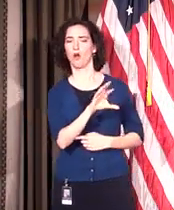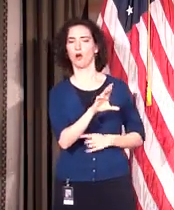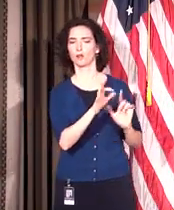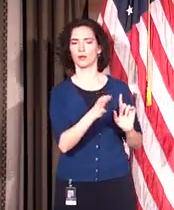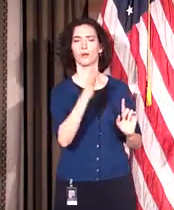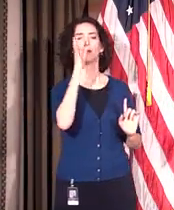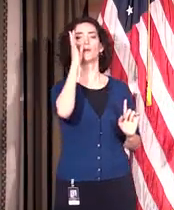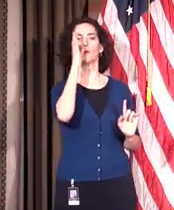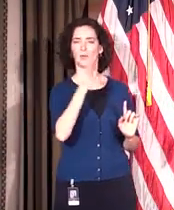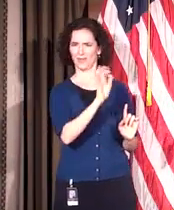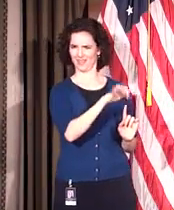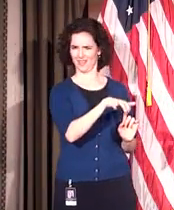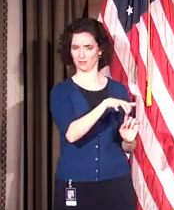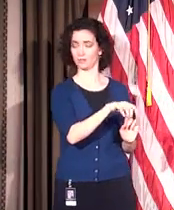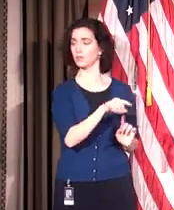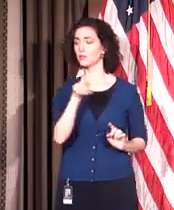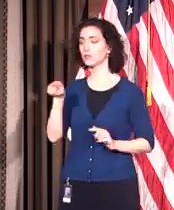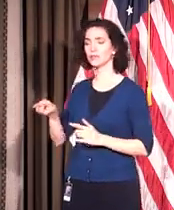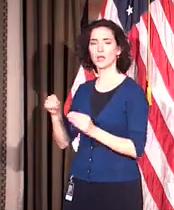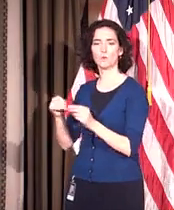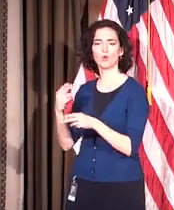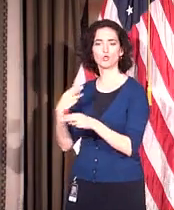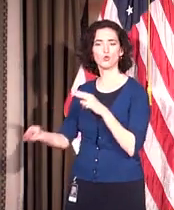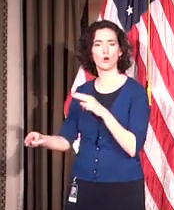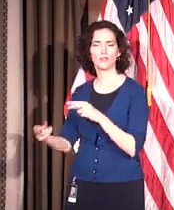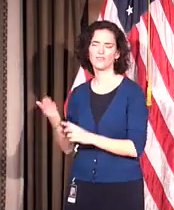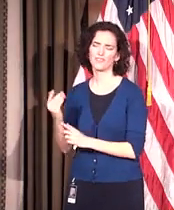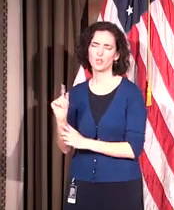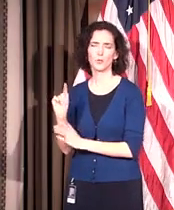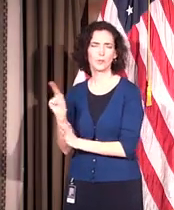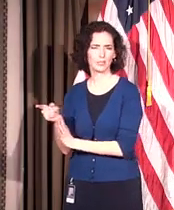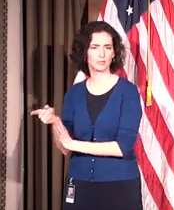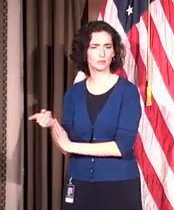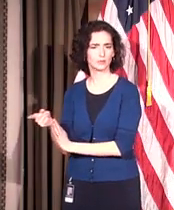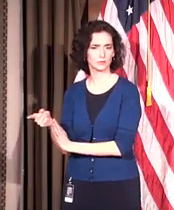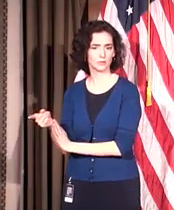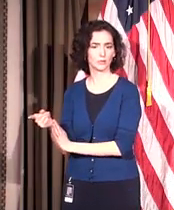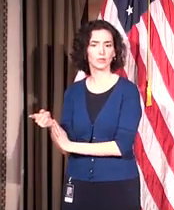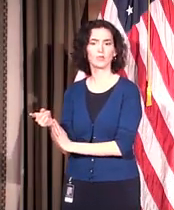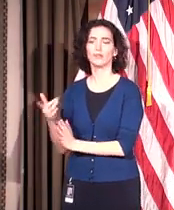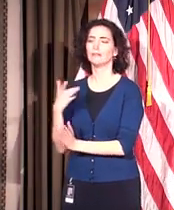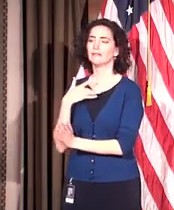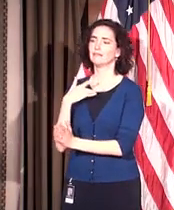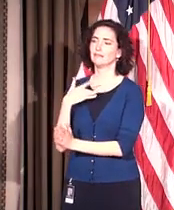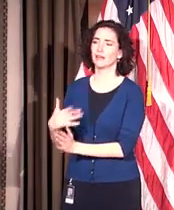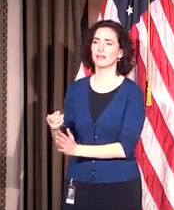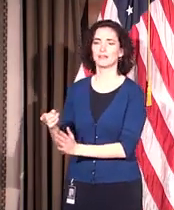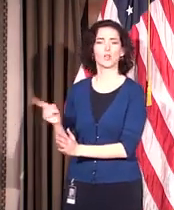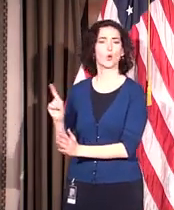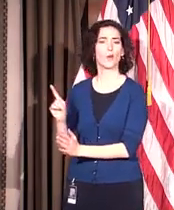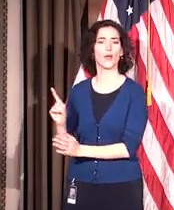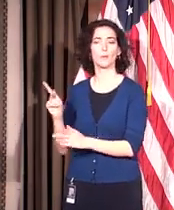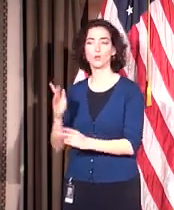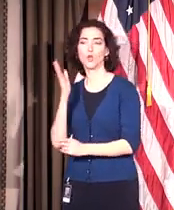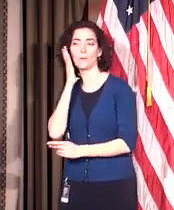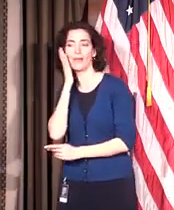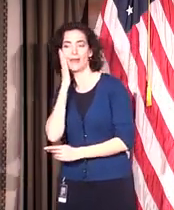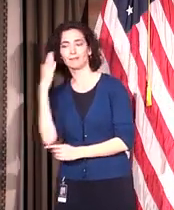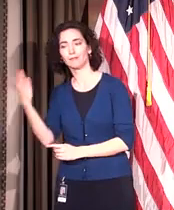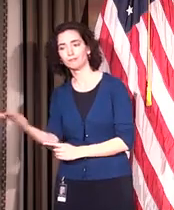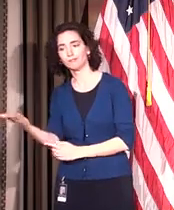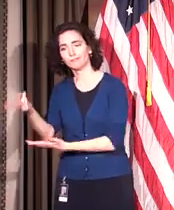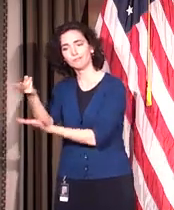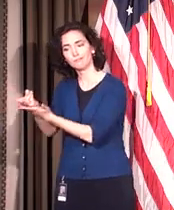It's quicker. Typically, it takes 15 or 20 minutes to do. And in most cases, it can be done at the bedside or point of care